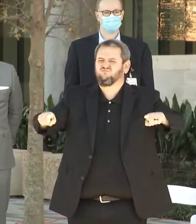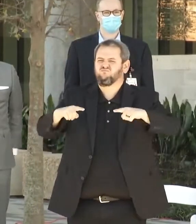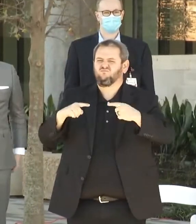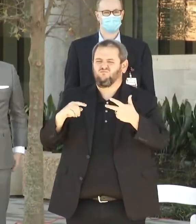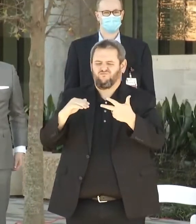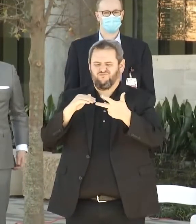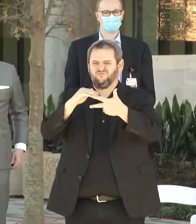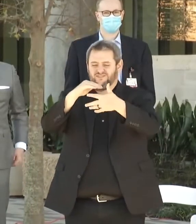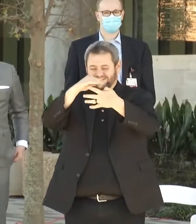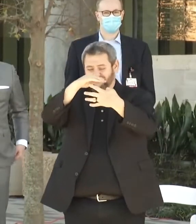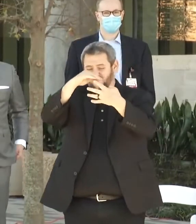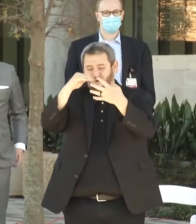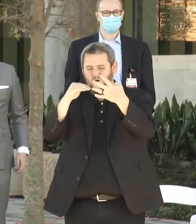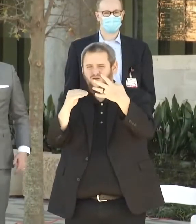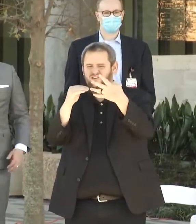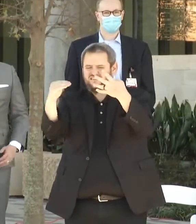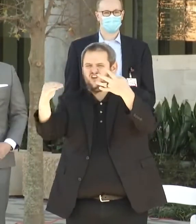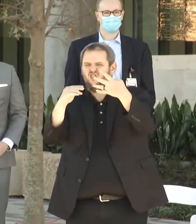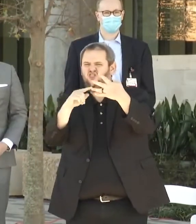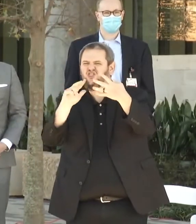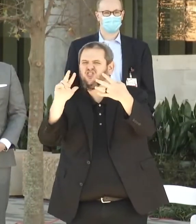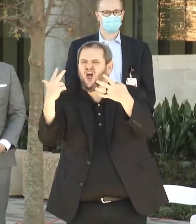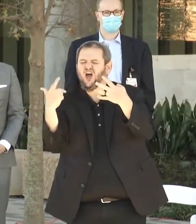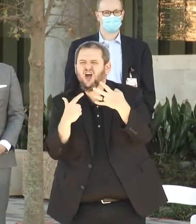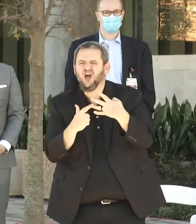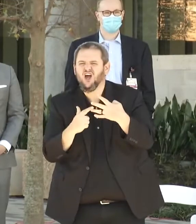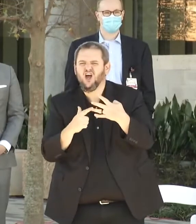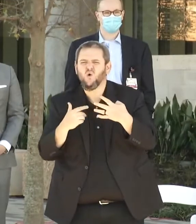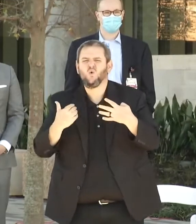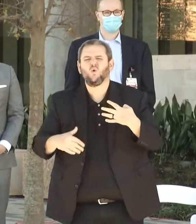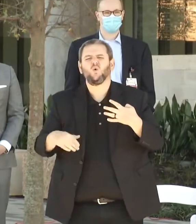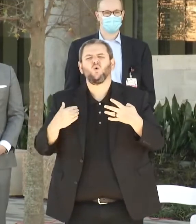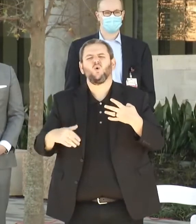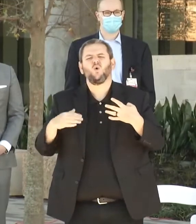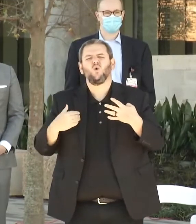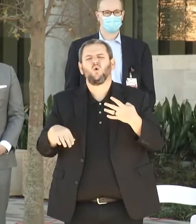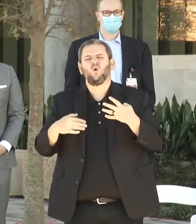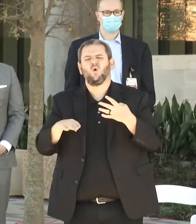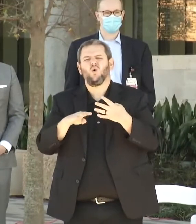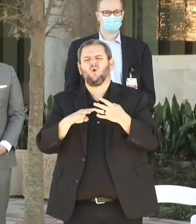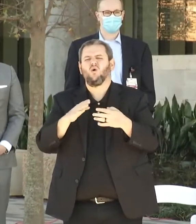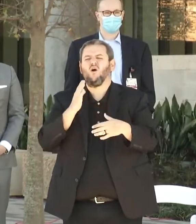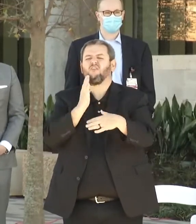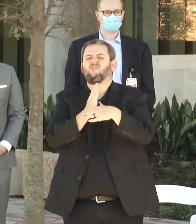have 20% of their patient beds filled with patients positive for COVID.